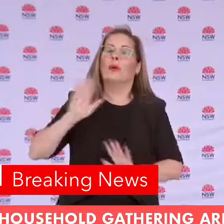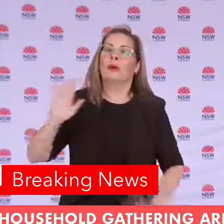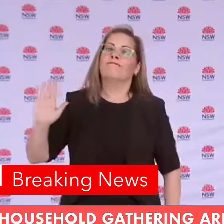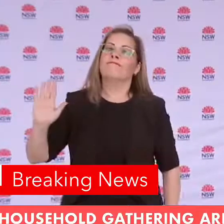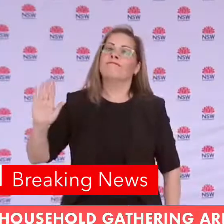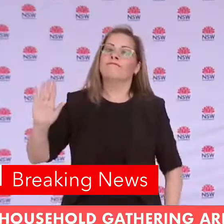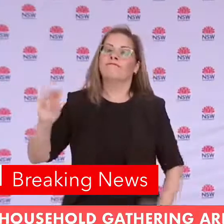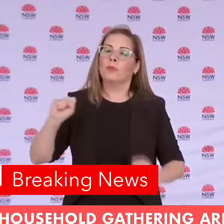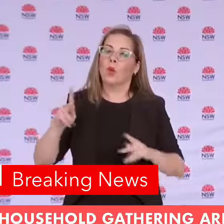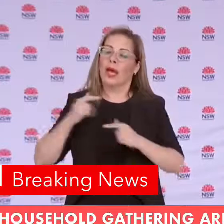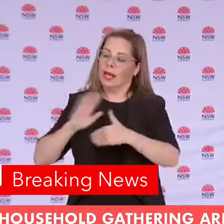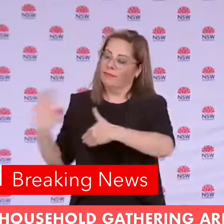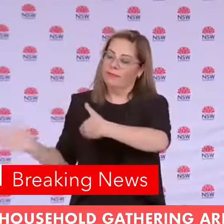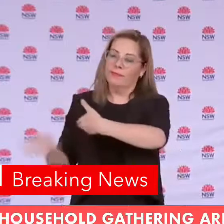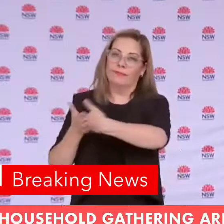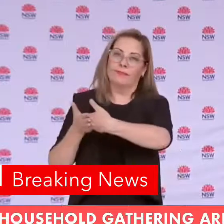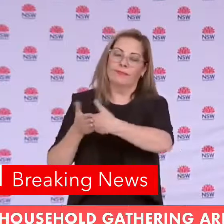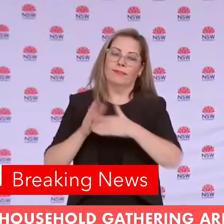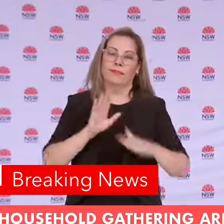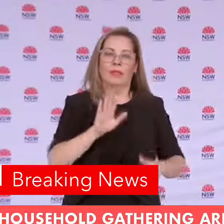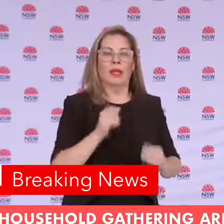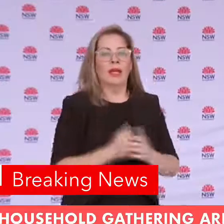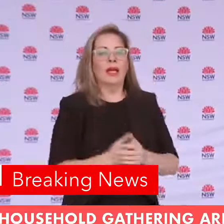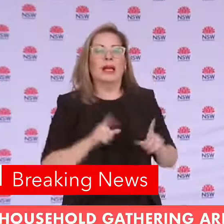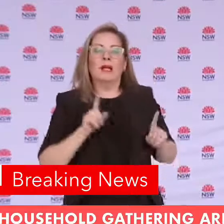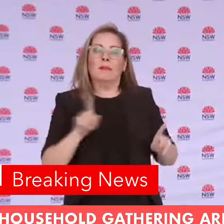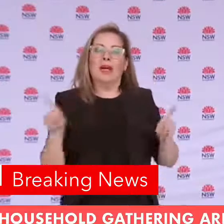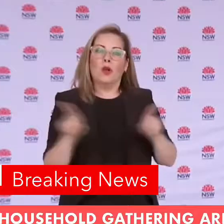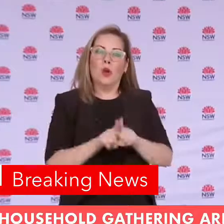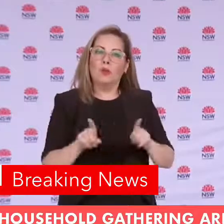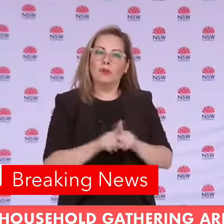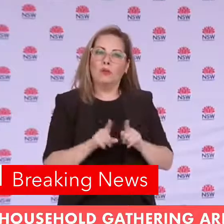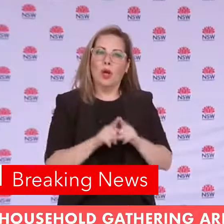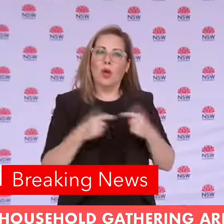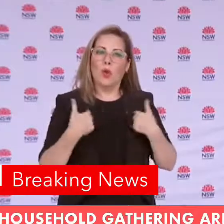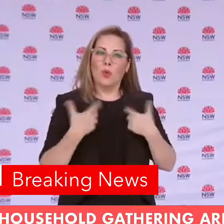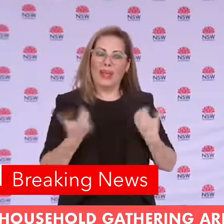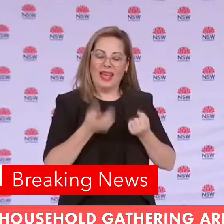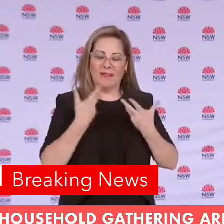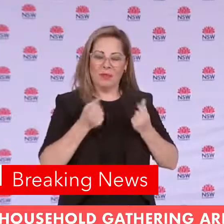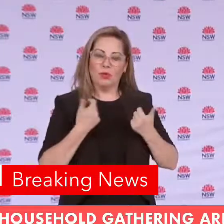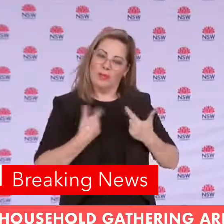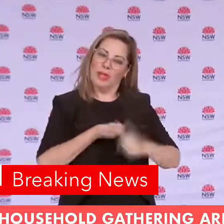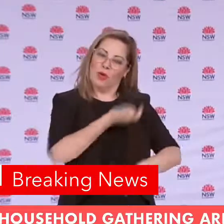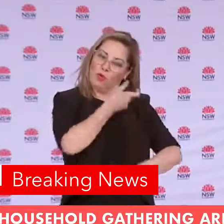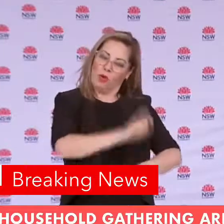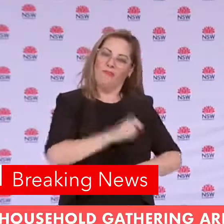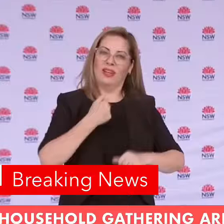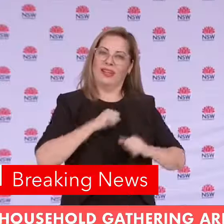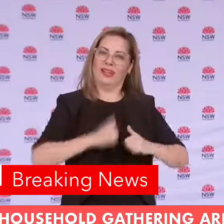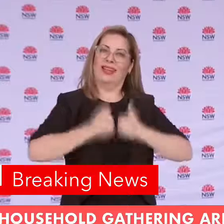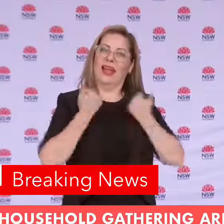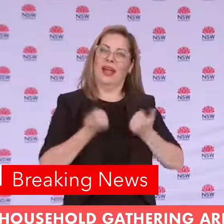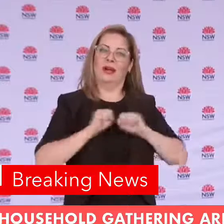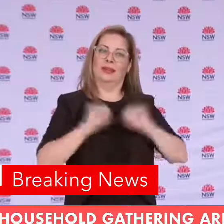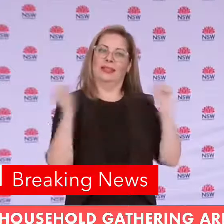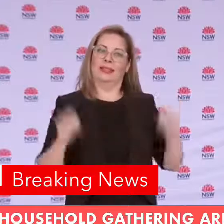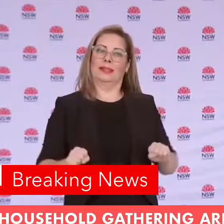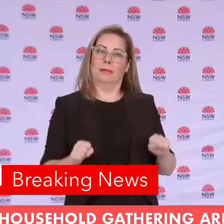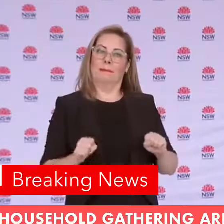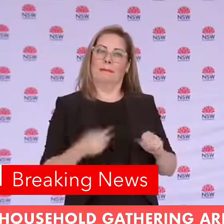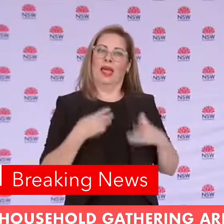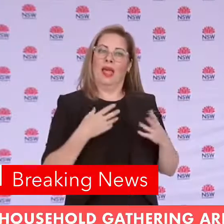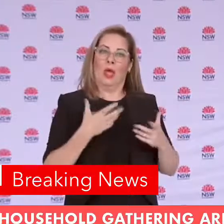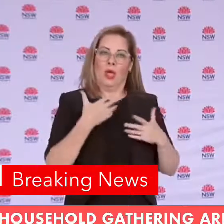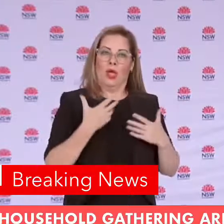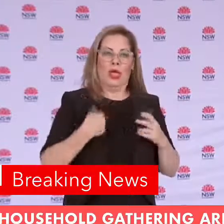your nerve. If you have confidence in your processes, you have confidence in the strategy, you do also take that into account. So